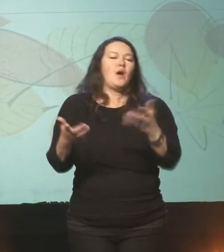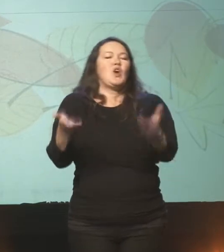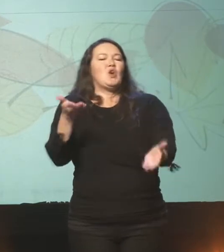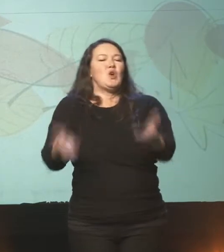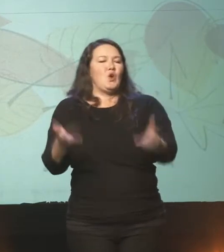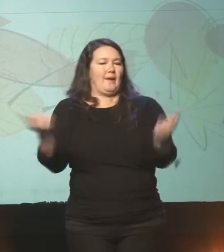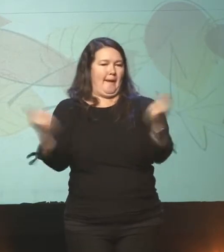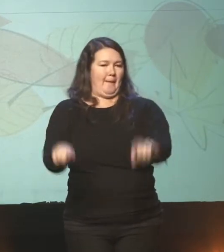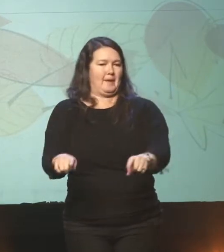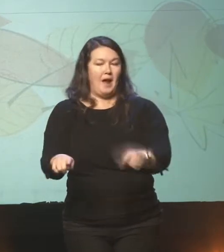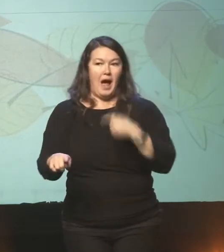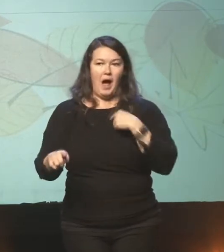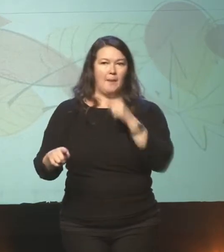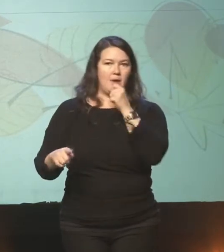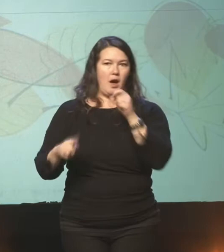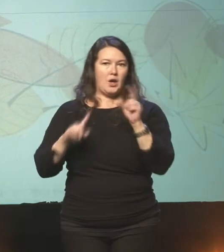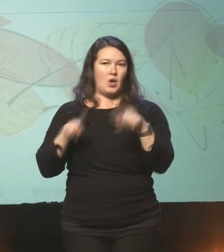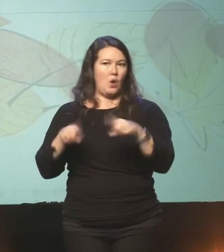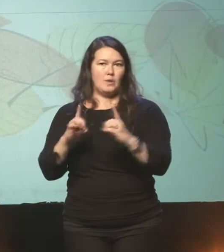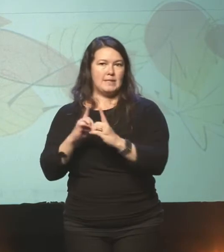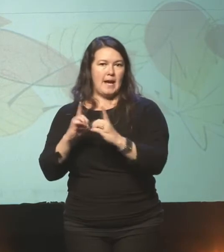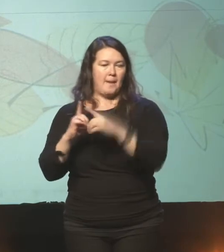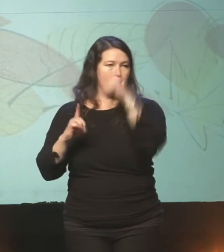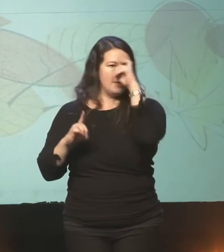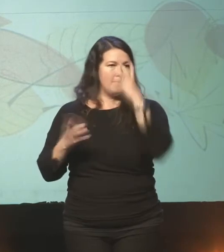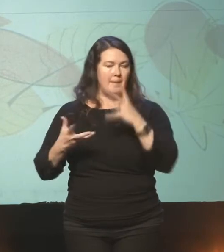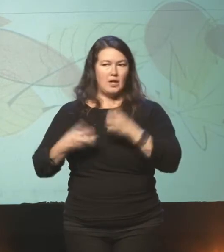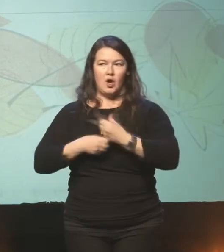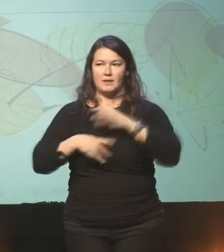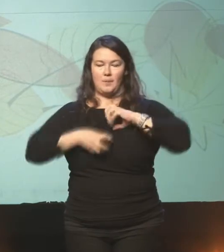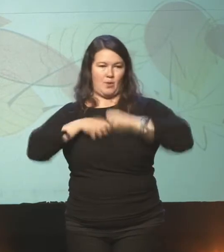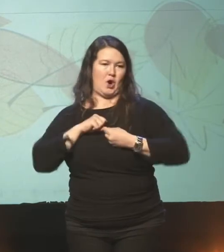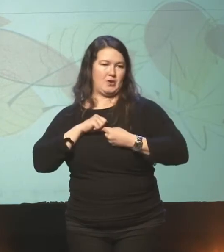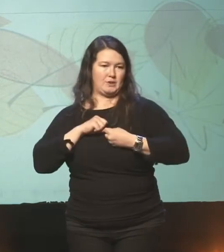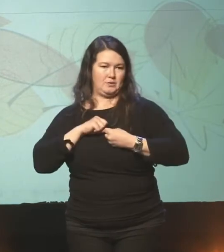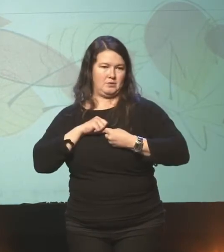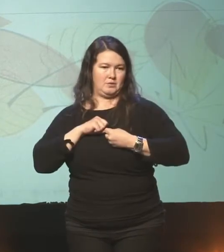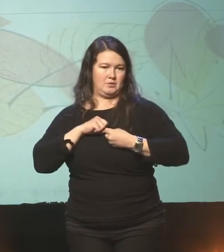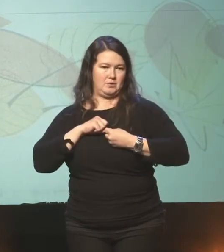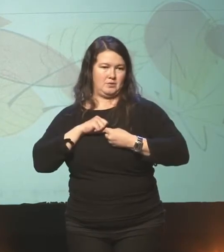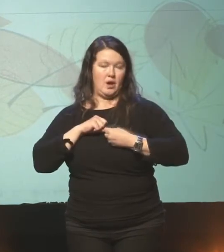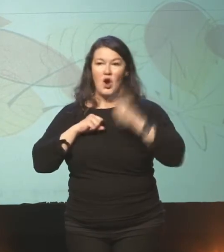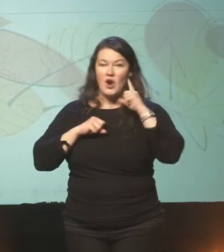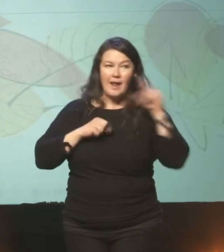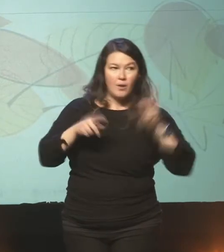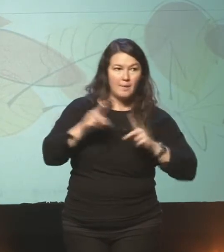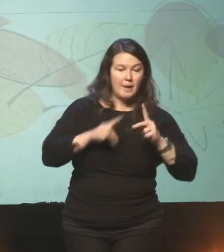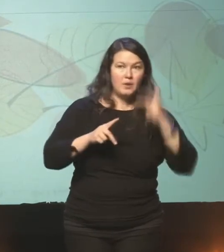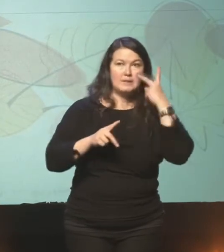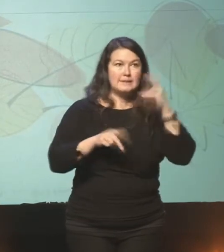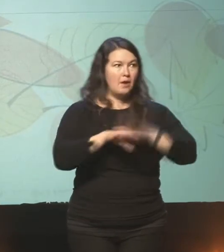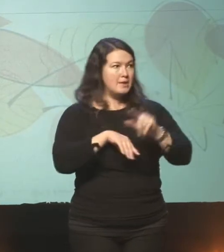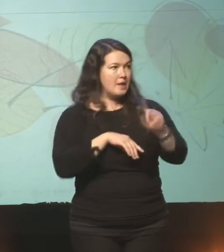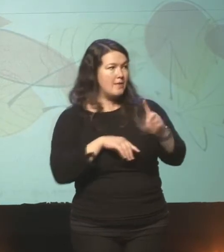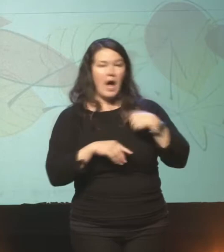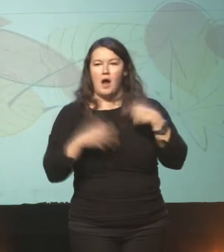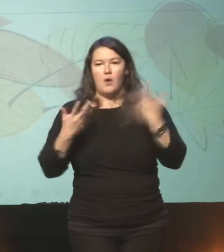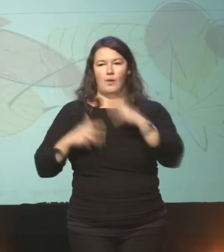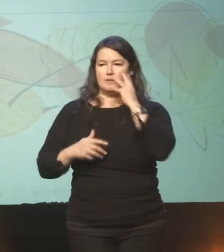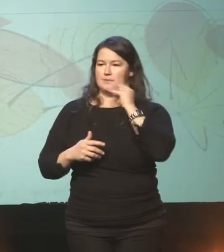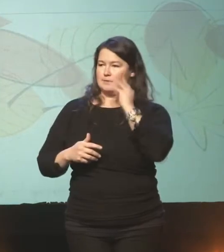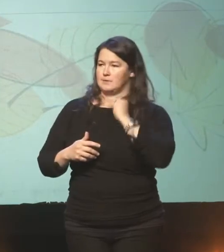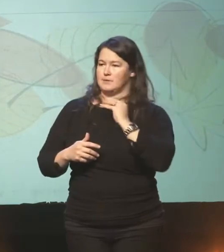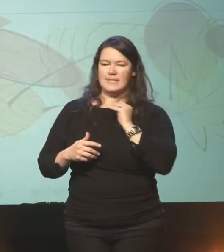on a date because it might break my heart. Right? I might end up with a broken heart. I've heard of other people. I've seen it on TV. I don't want to go through that